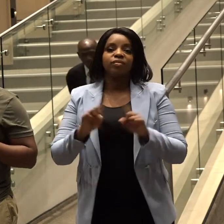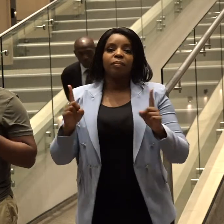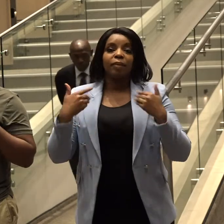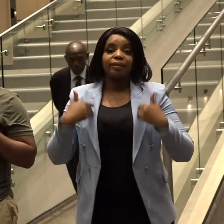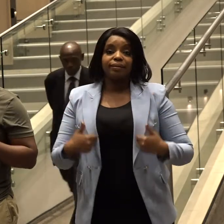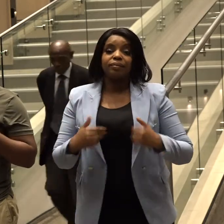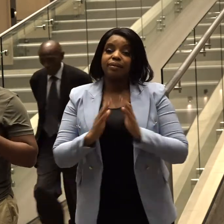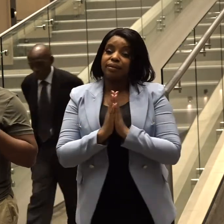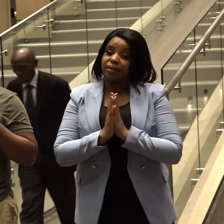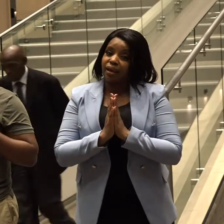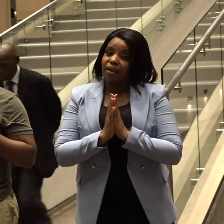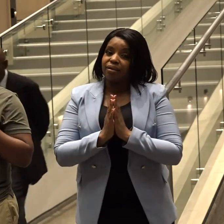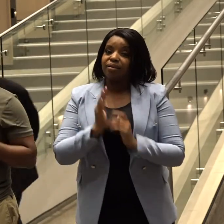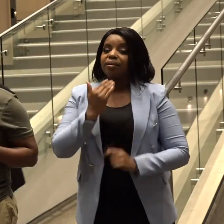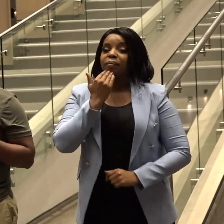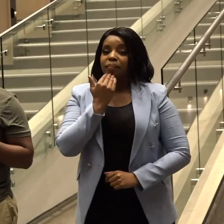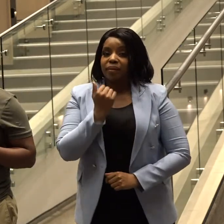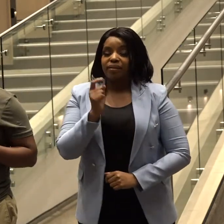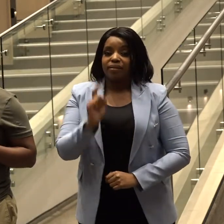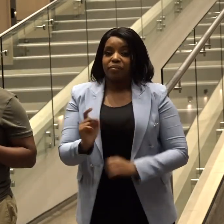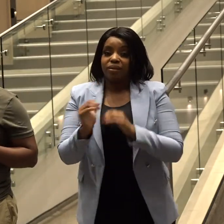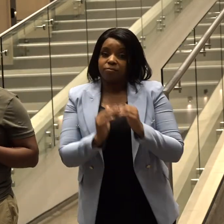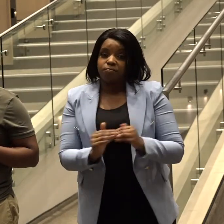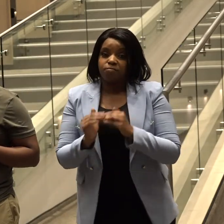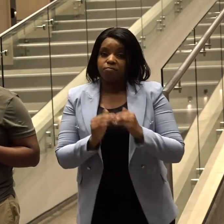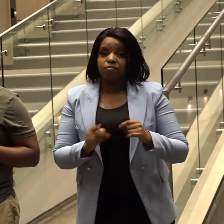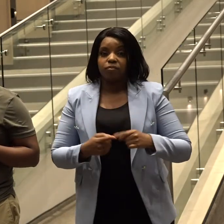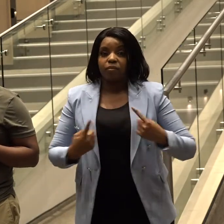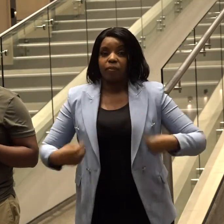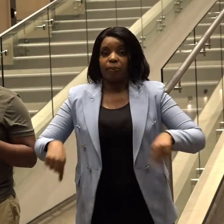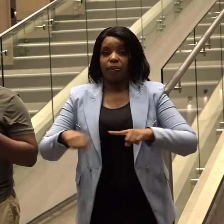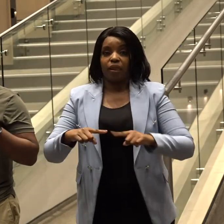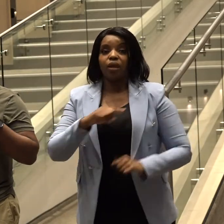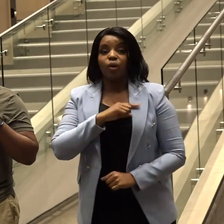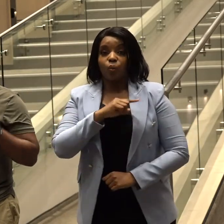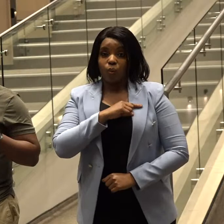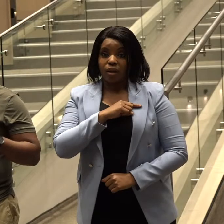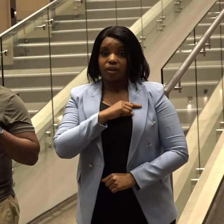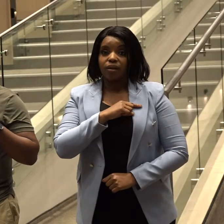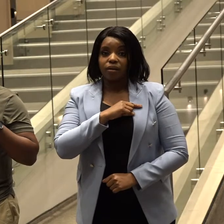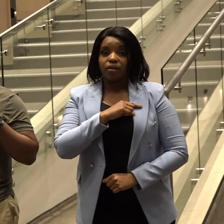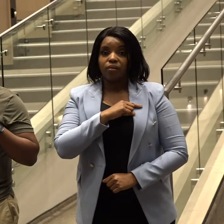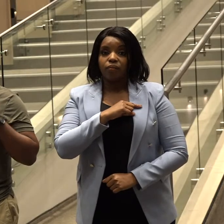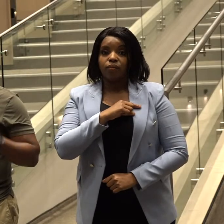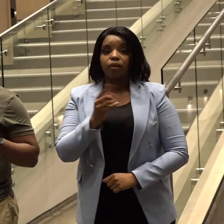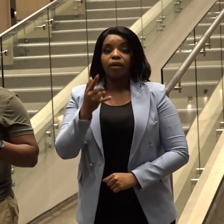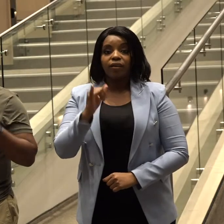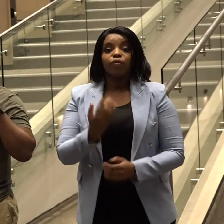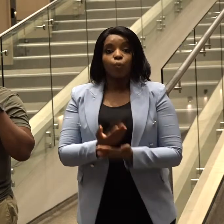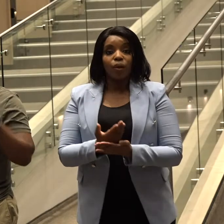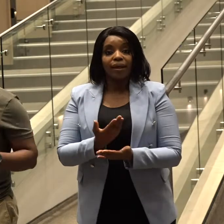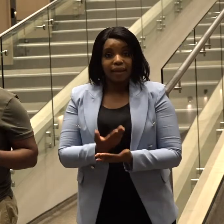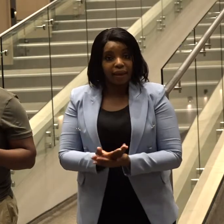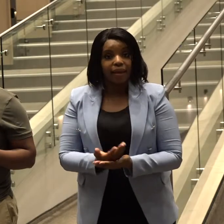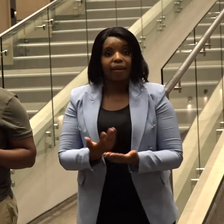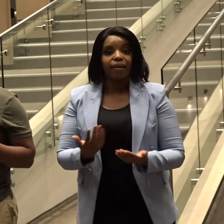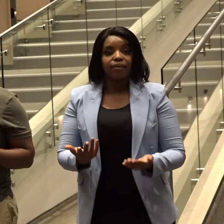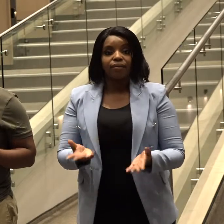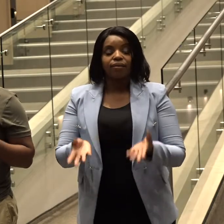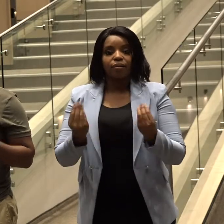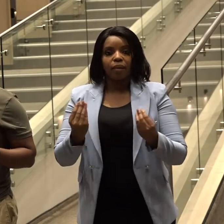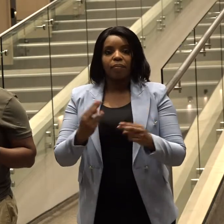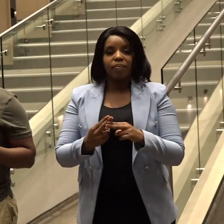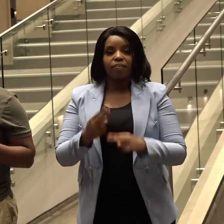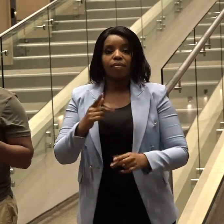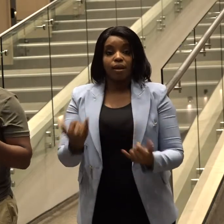you please take good care of us because if we can at least have the final day